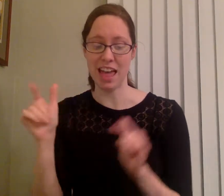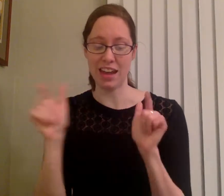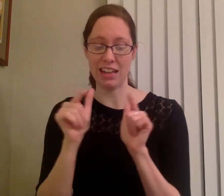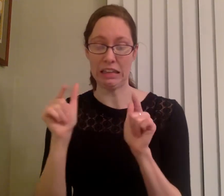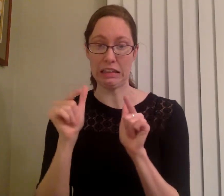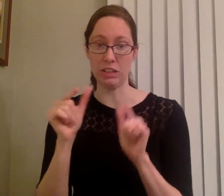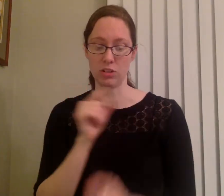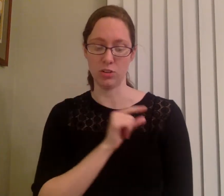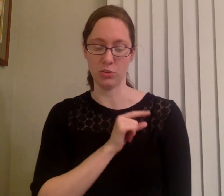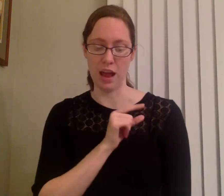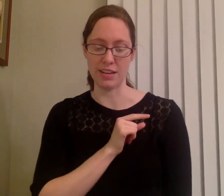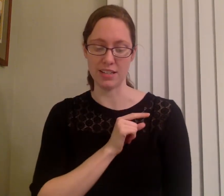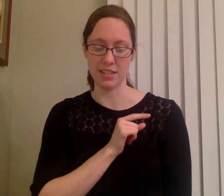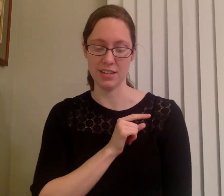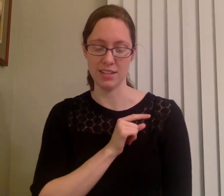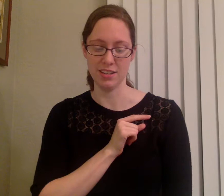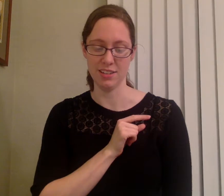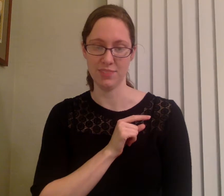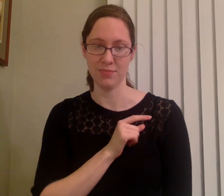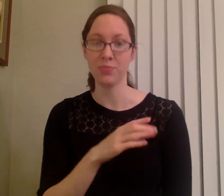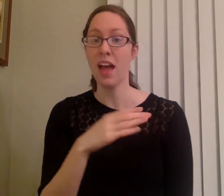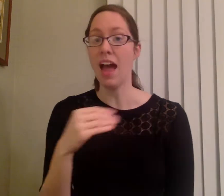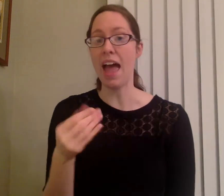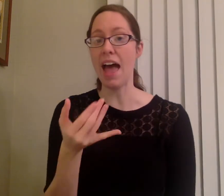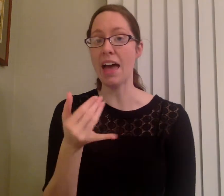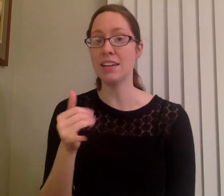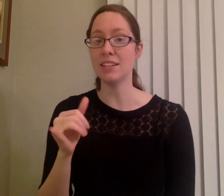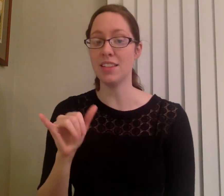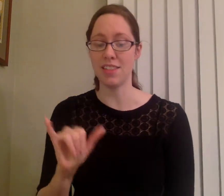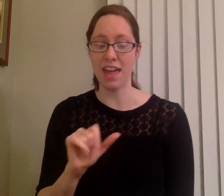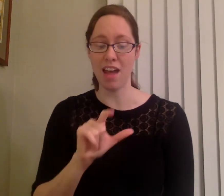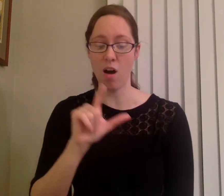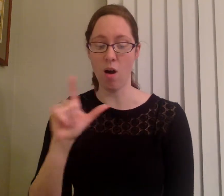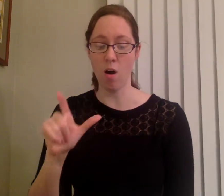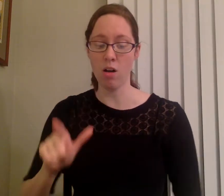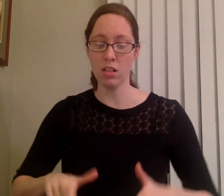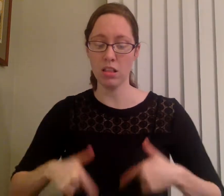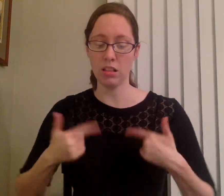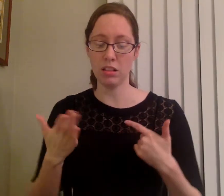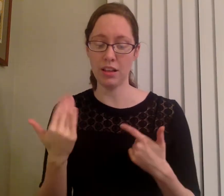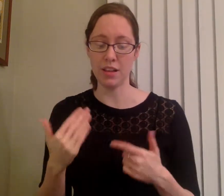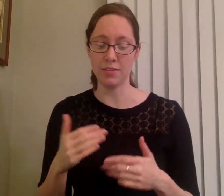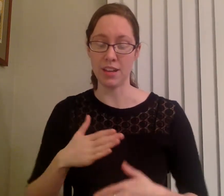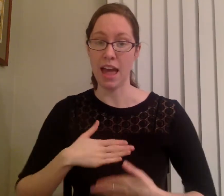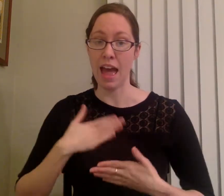said Little Grunt. And they all lived